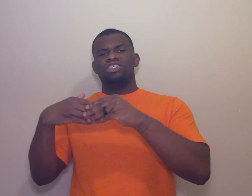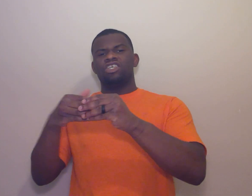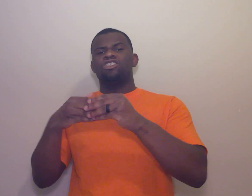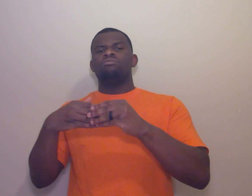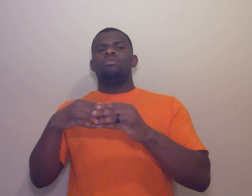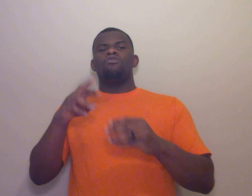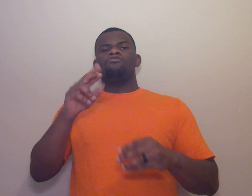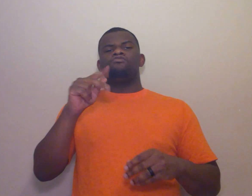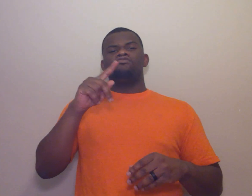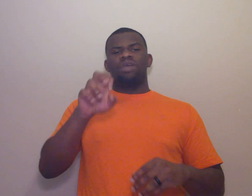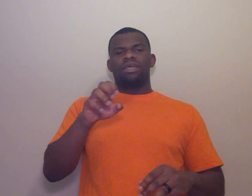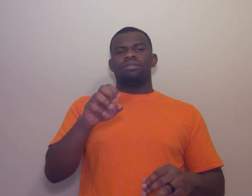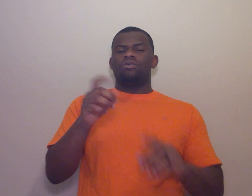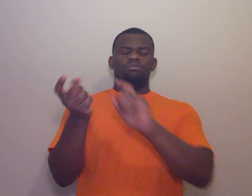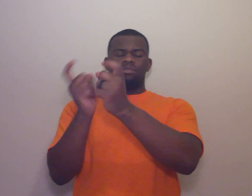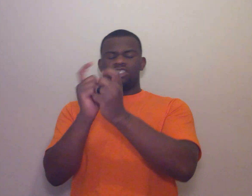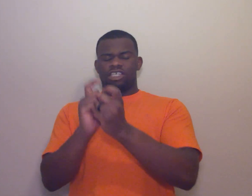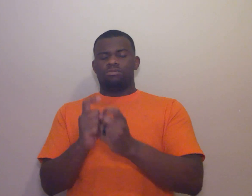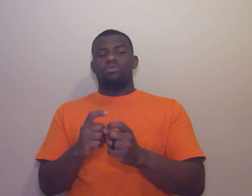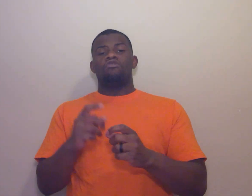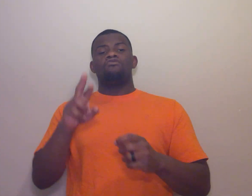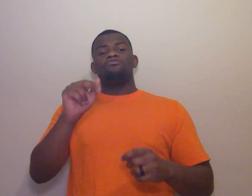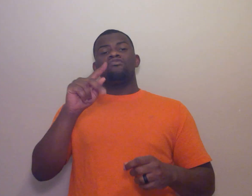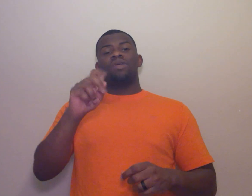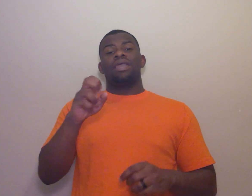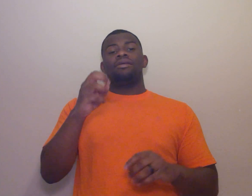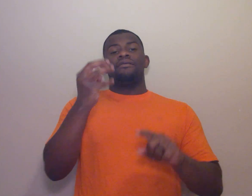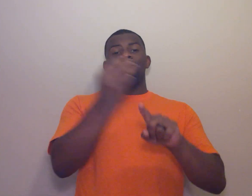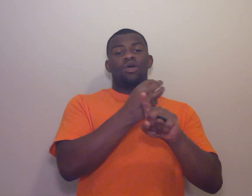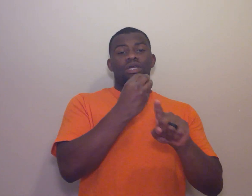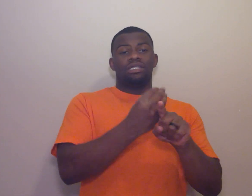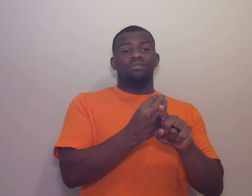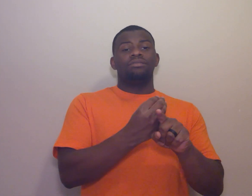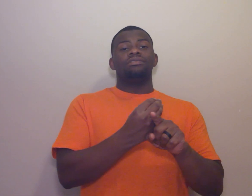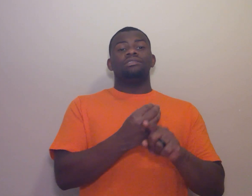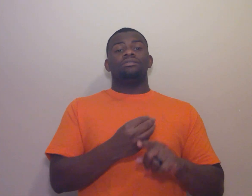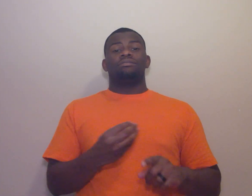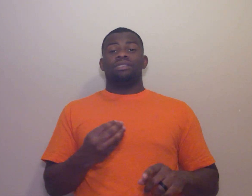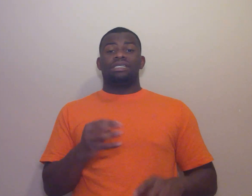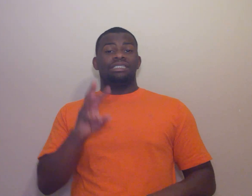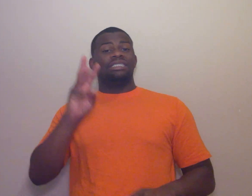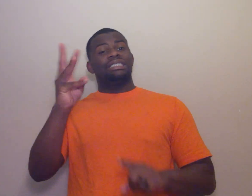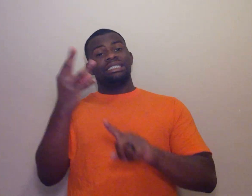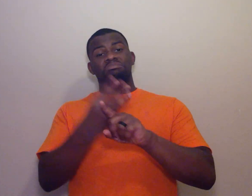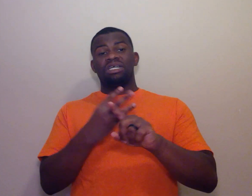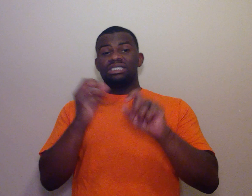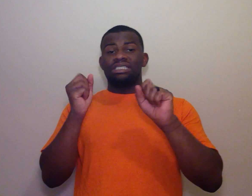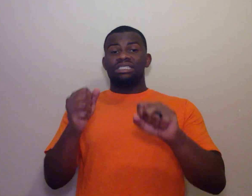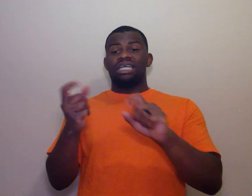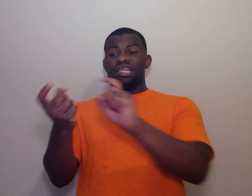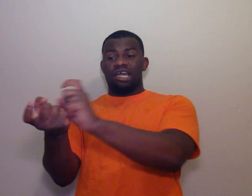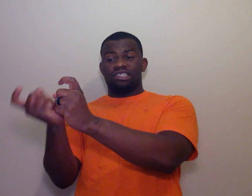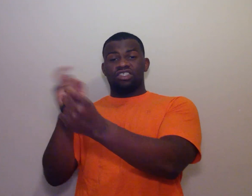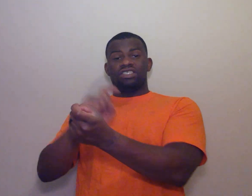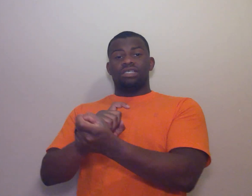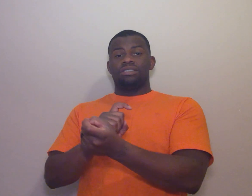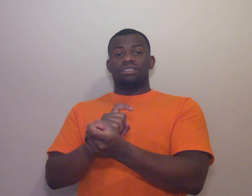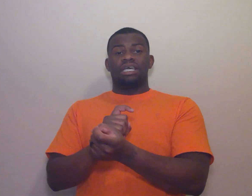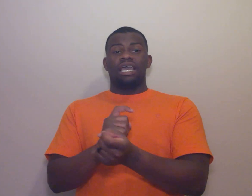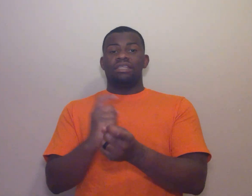let's say the payments are $900 this month. In 6 months, it can adjust to $1,300 a month and wipe out all of your cash flow. So that's